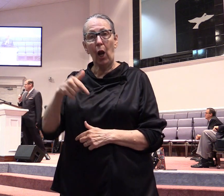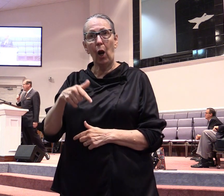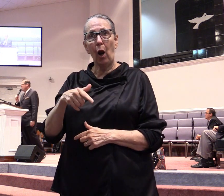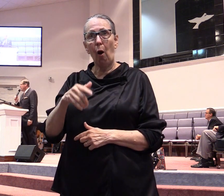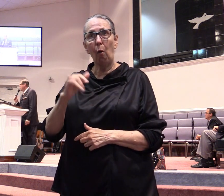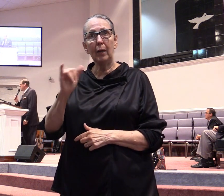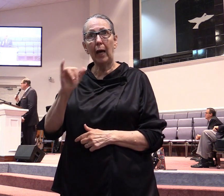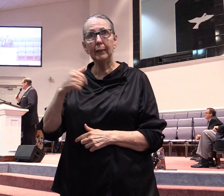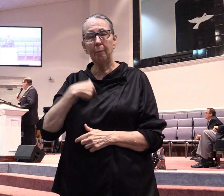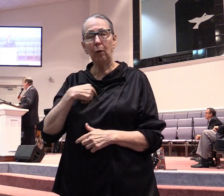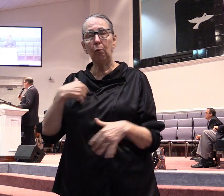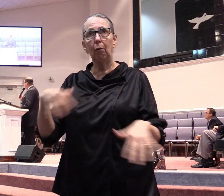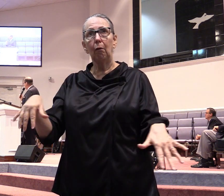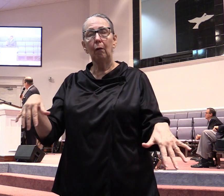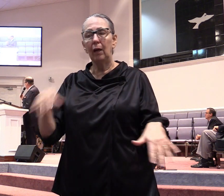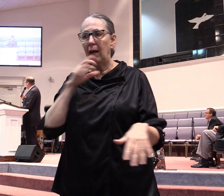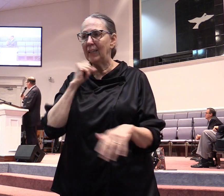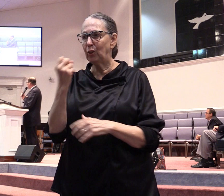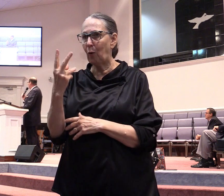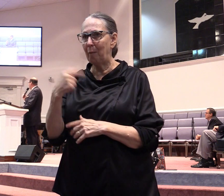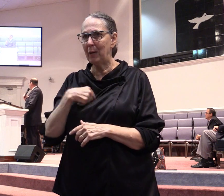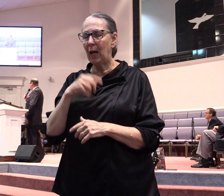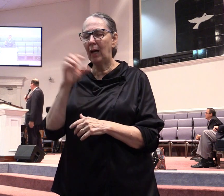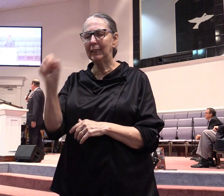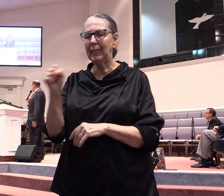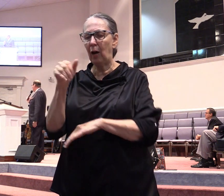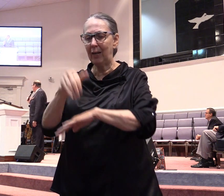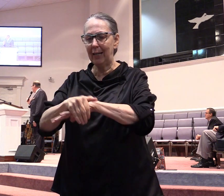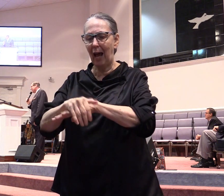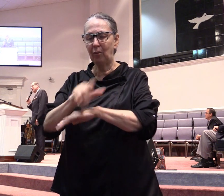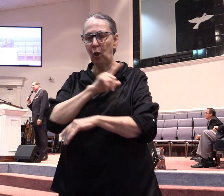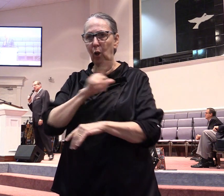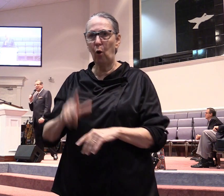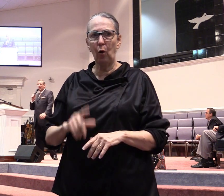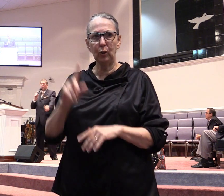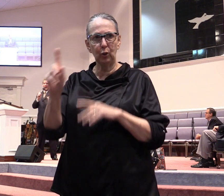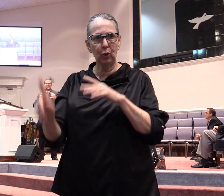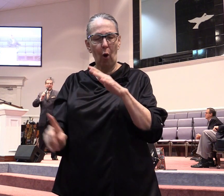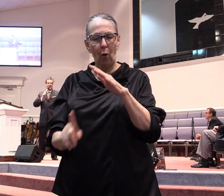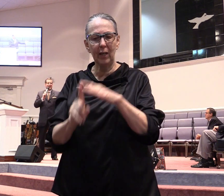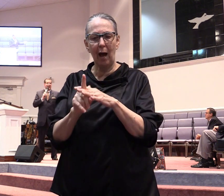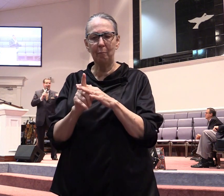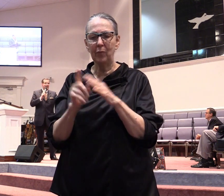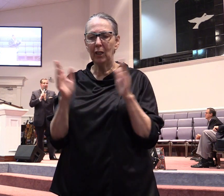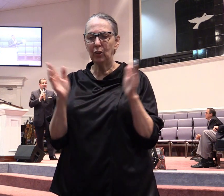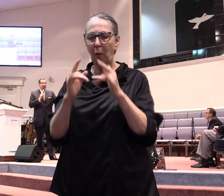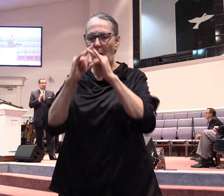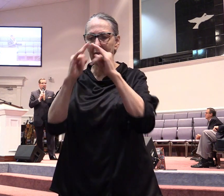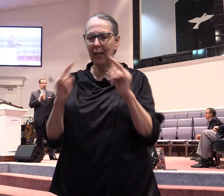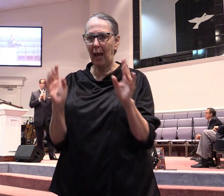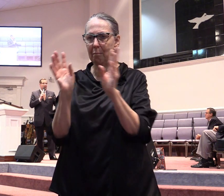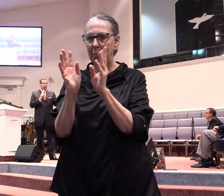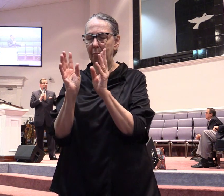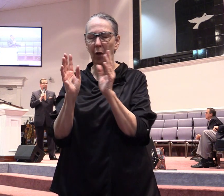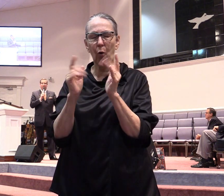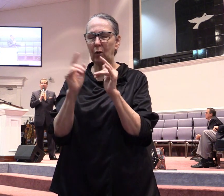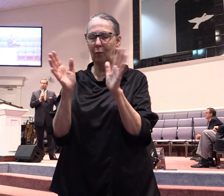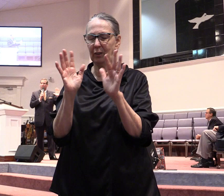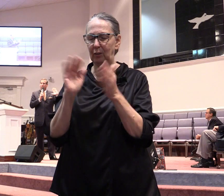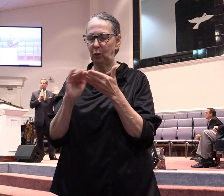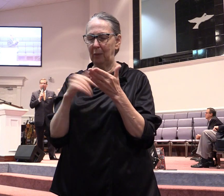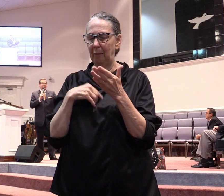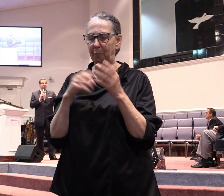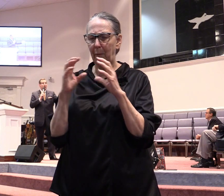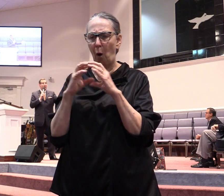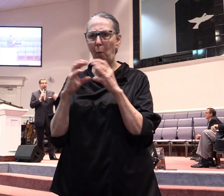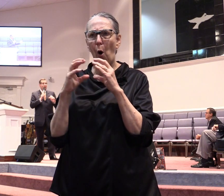they didn't. The age of 12, I remember on a Saturday night when the Lord come in that little single-wide tin-canned house trailer that we lived in